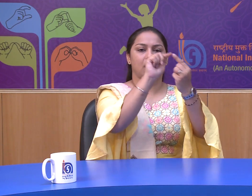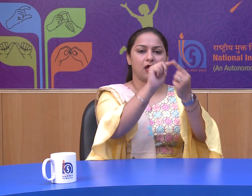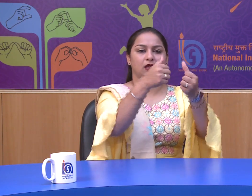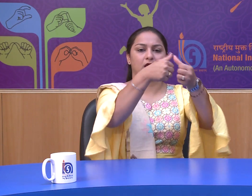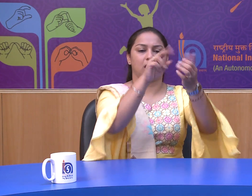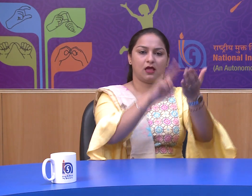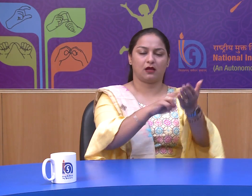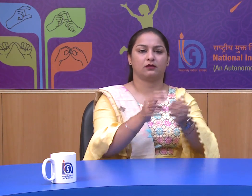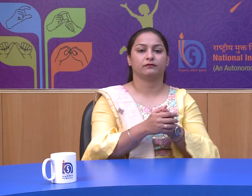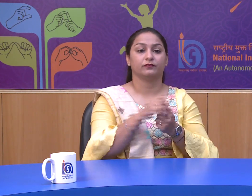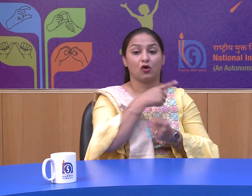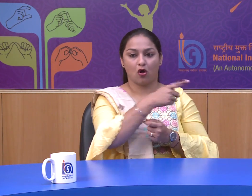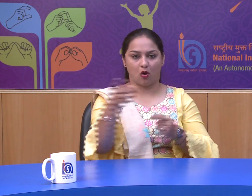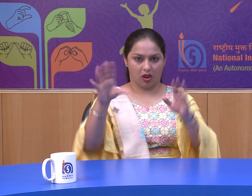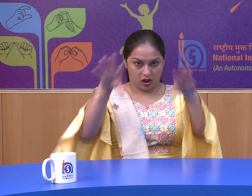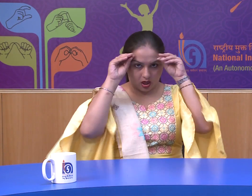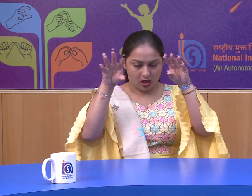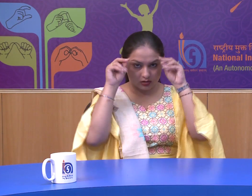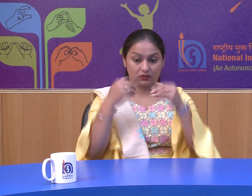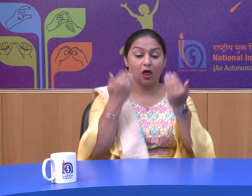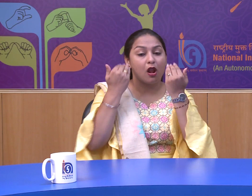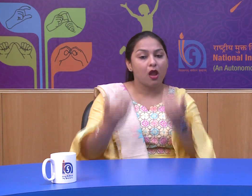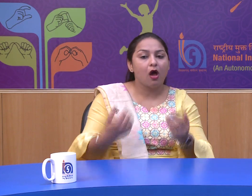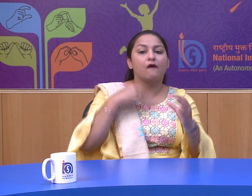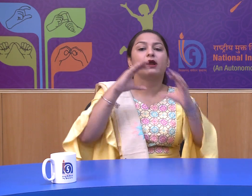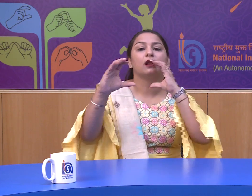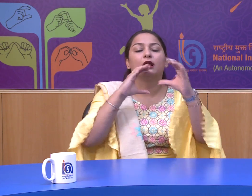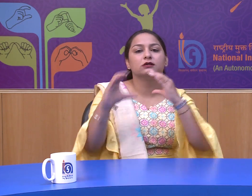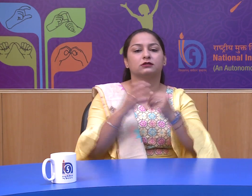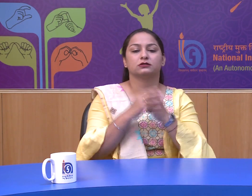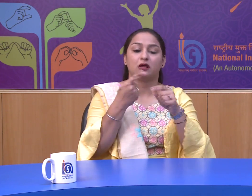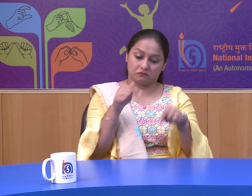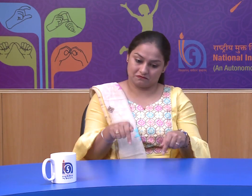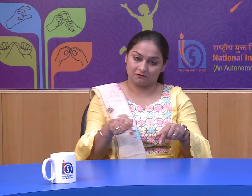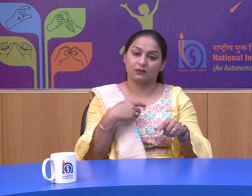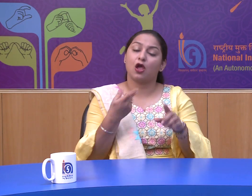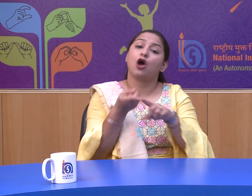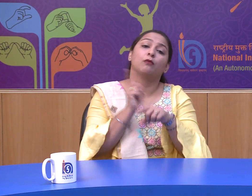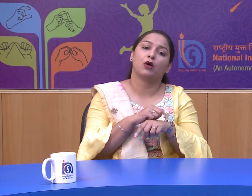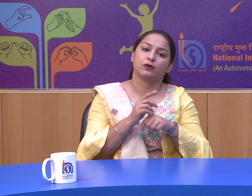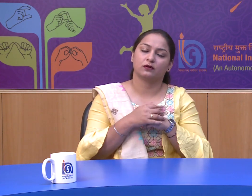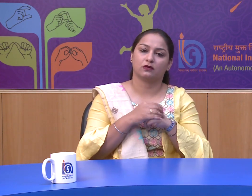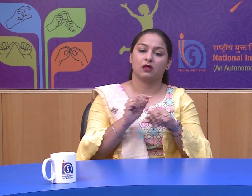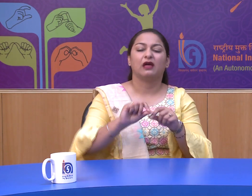Dear learners, now we will discuss here about another